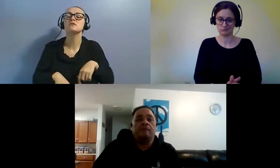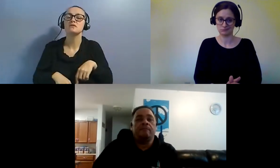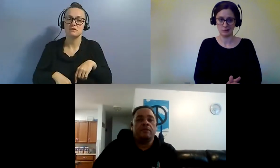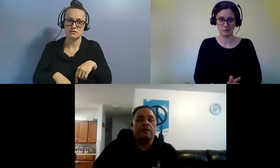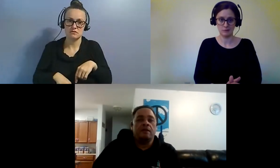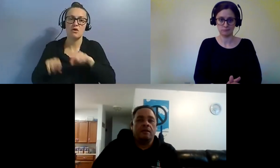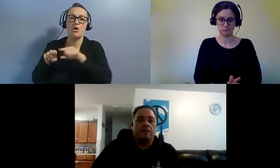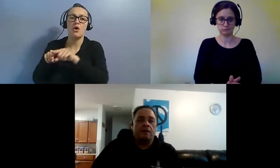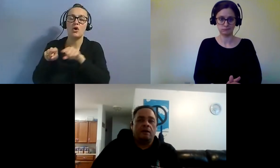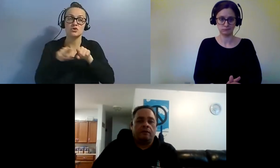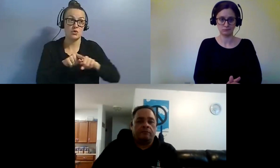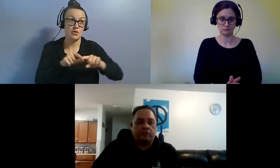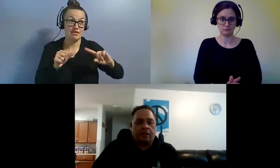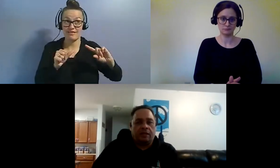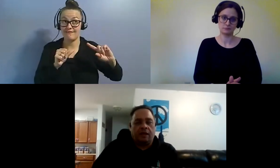technology